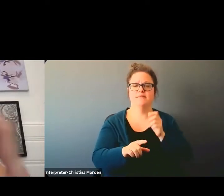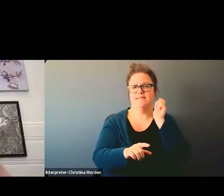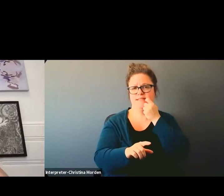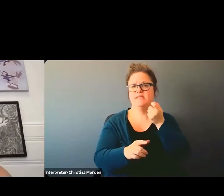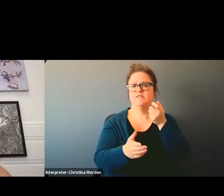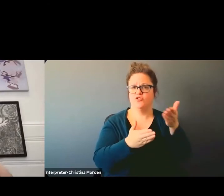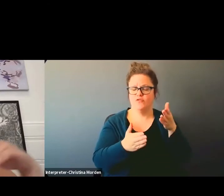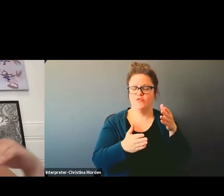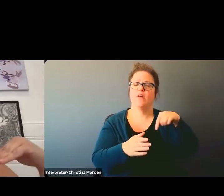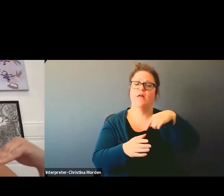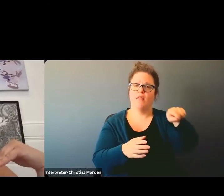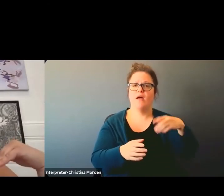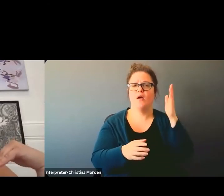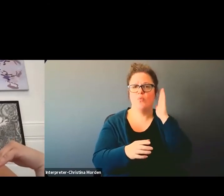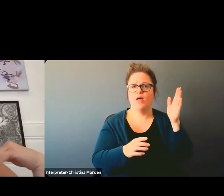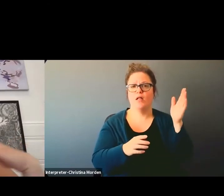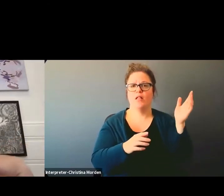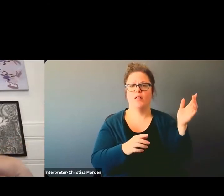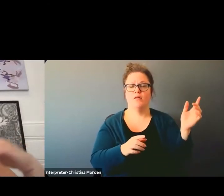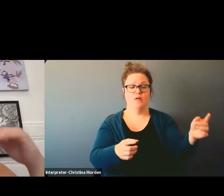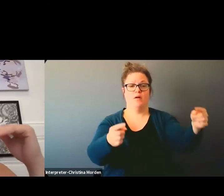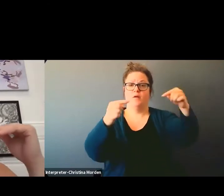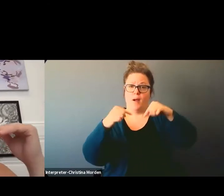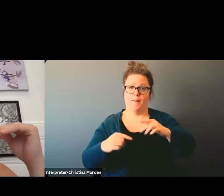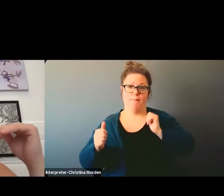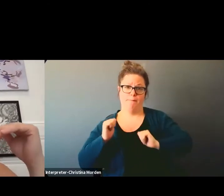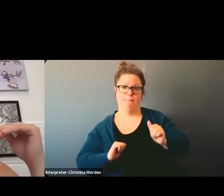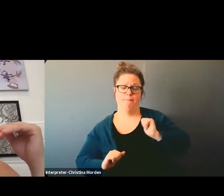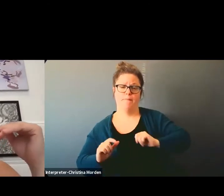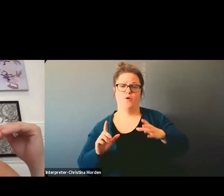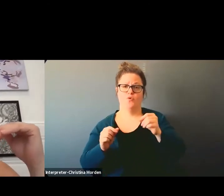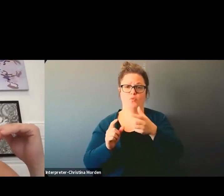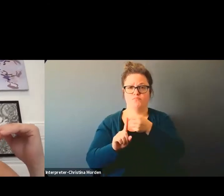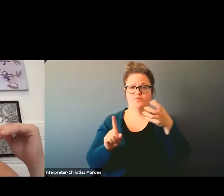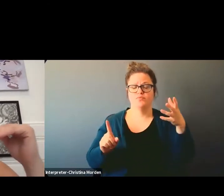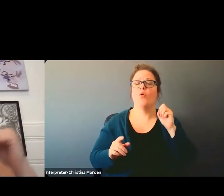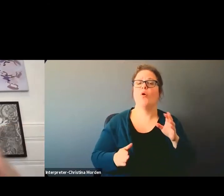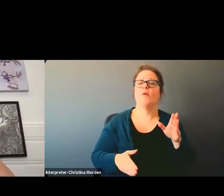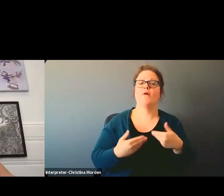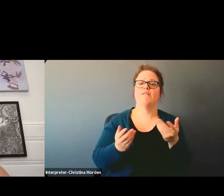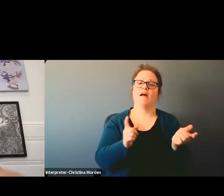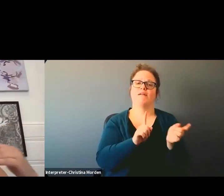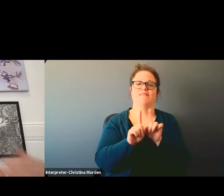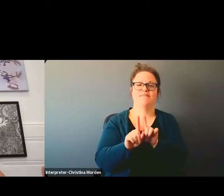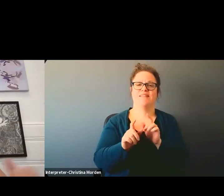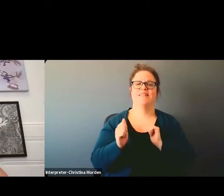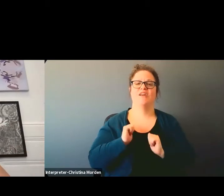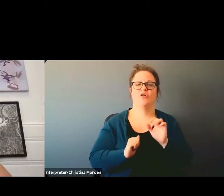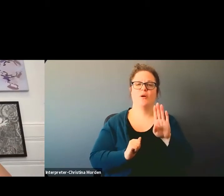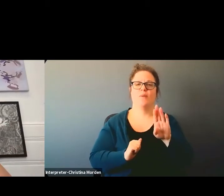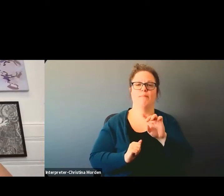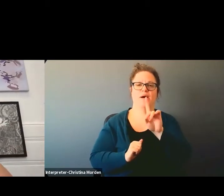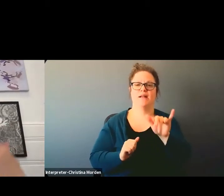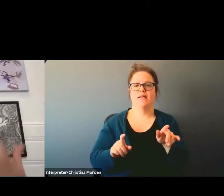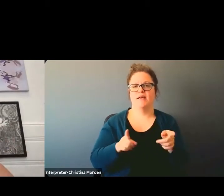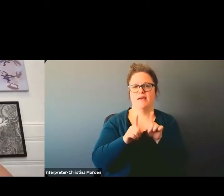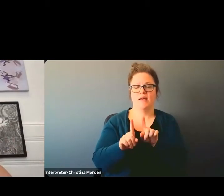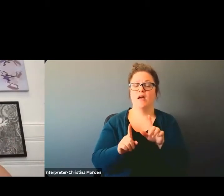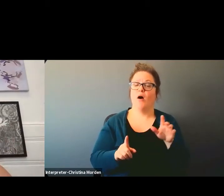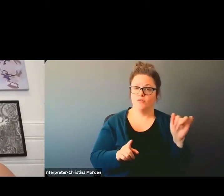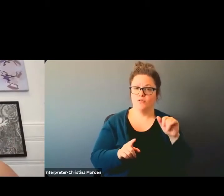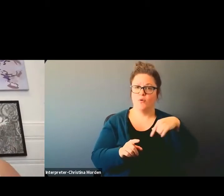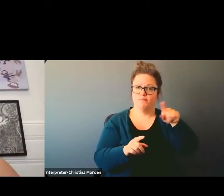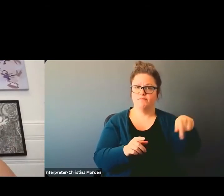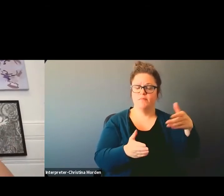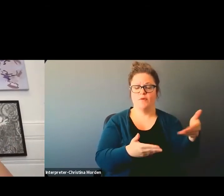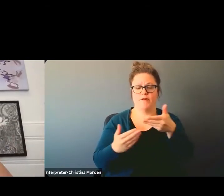they'll come down and do a live descriptions for you or provide theater buddies. And you can also have your staff trained how to do this so that you can provide